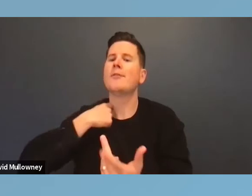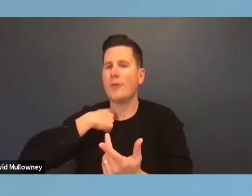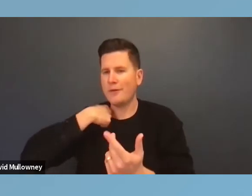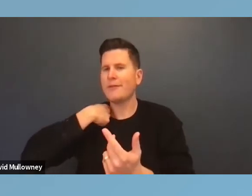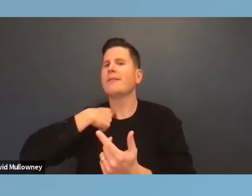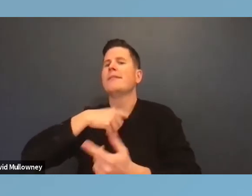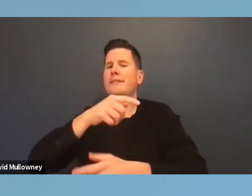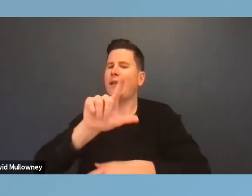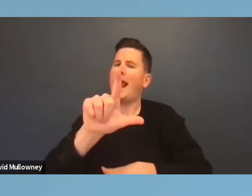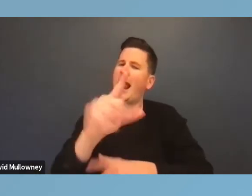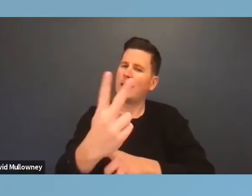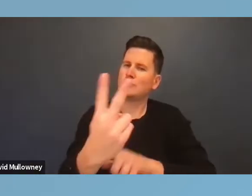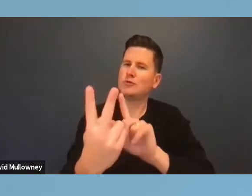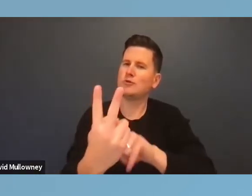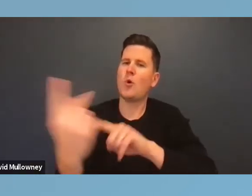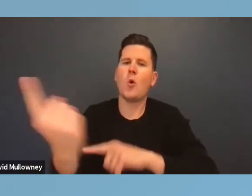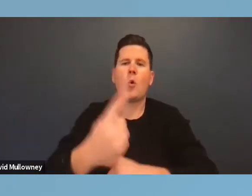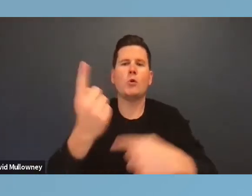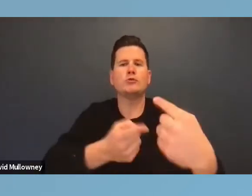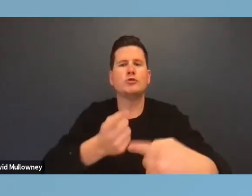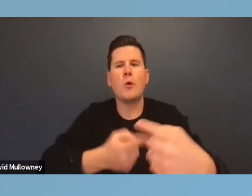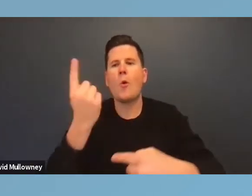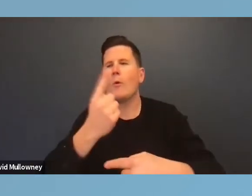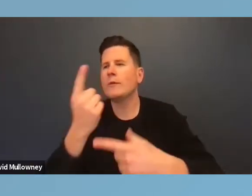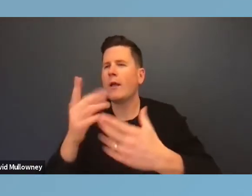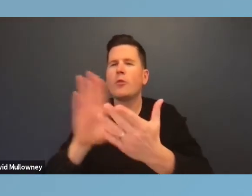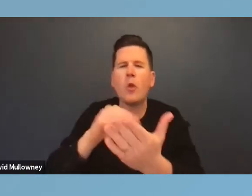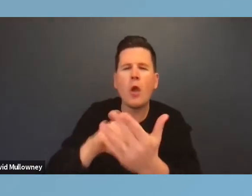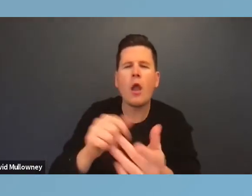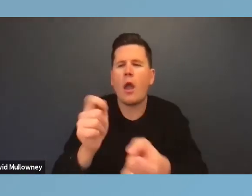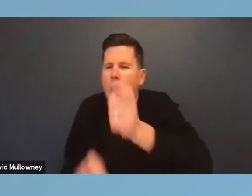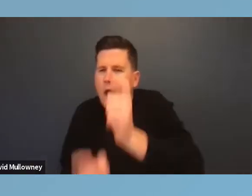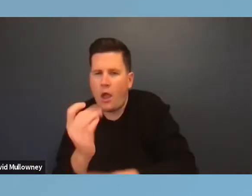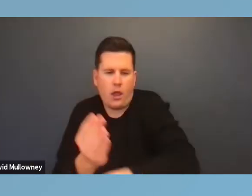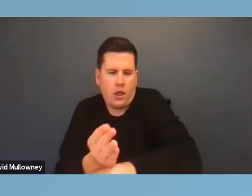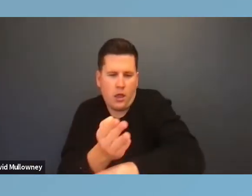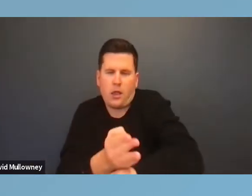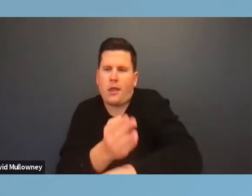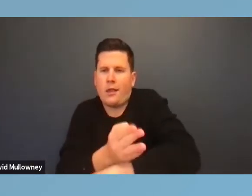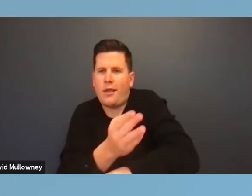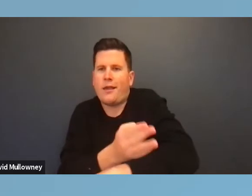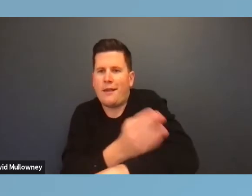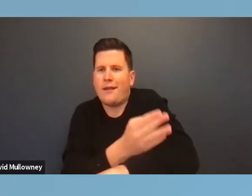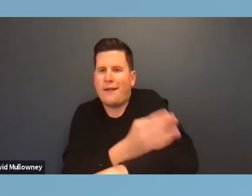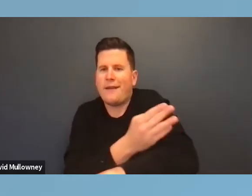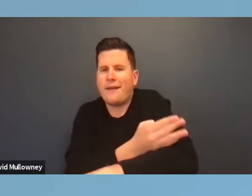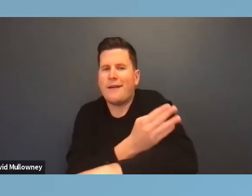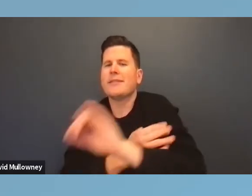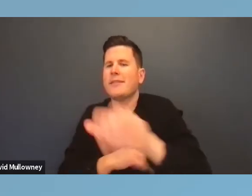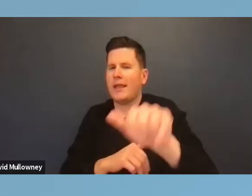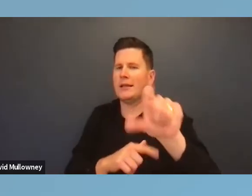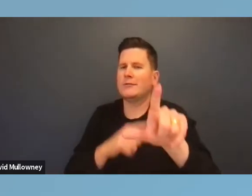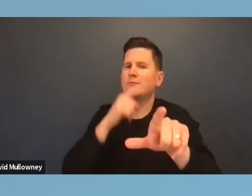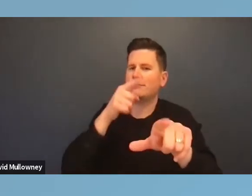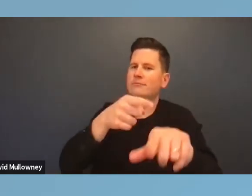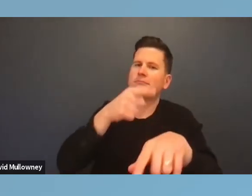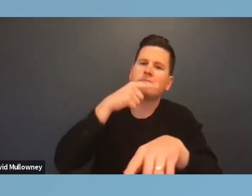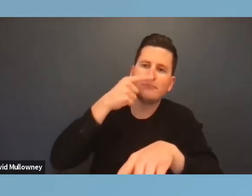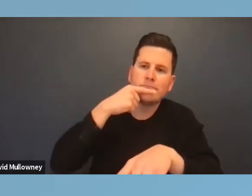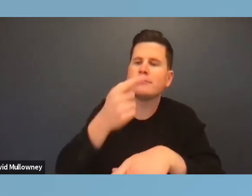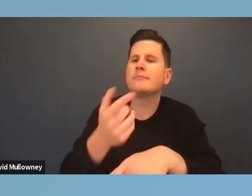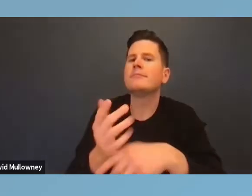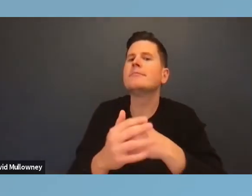interpreter and still not be 100% perfect. Hearing interpreters who are learning their L2